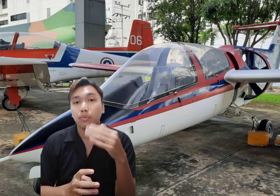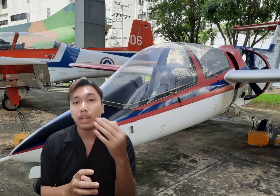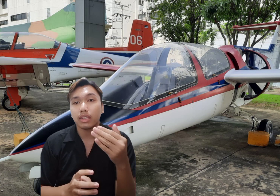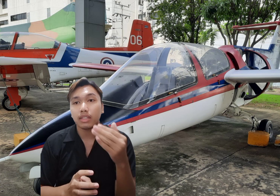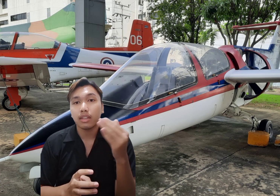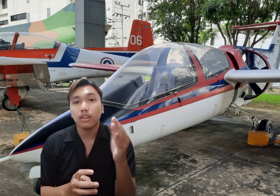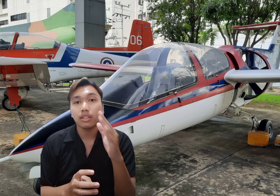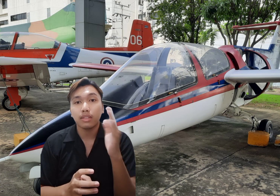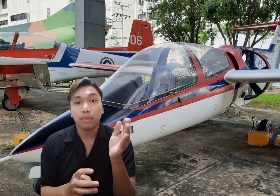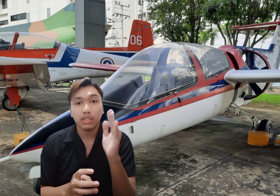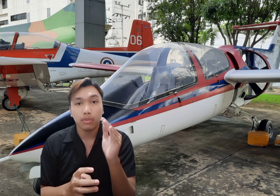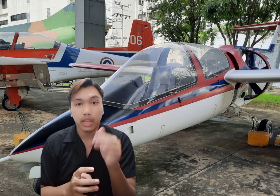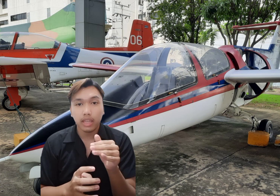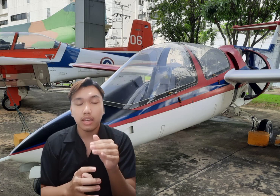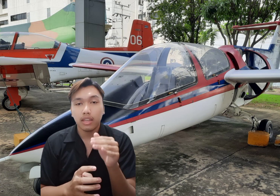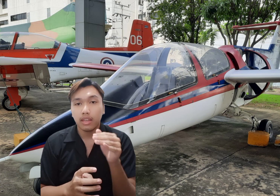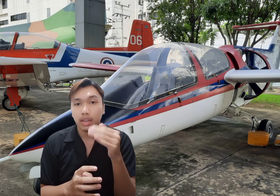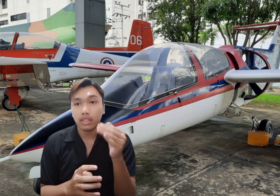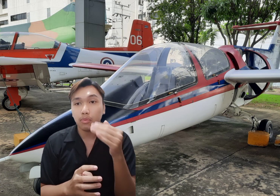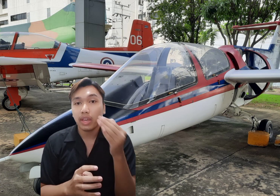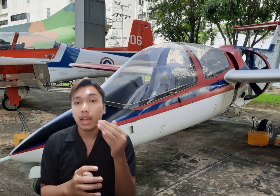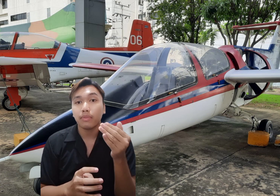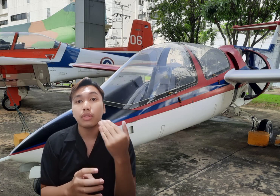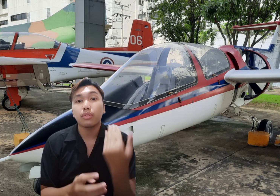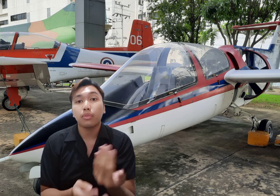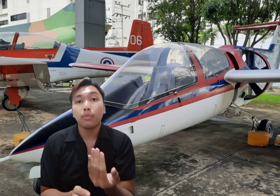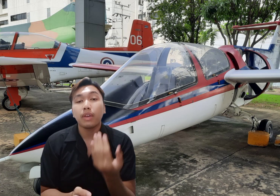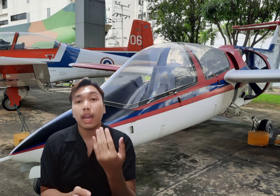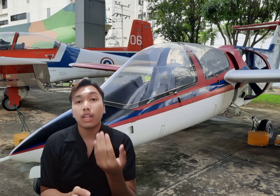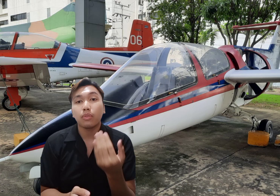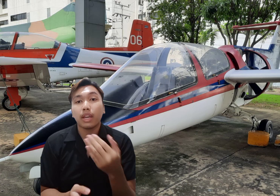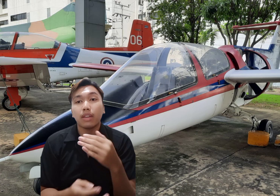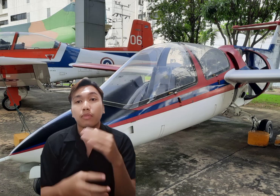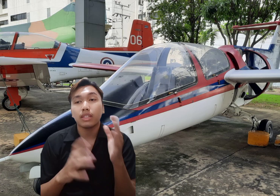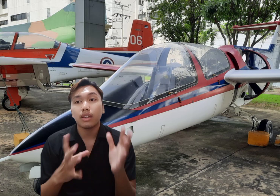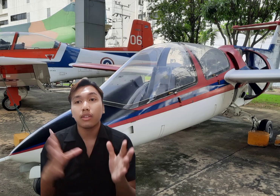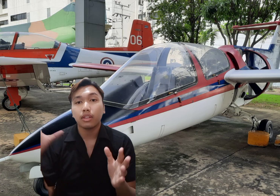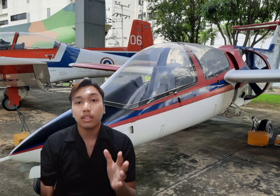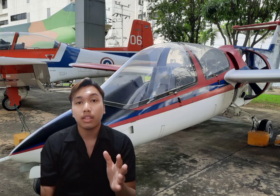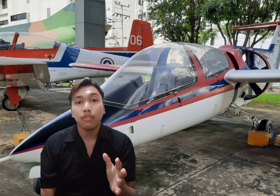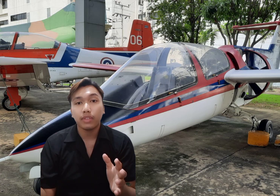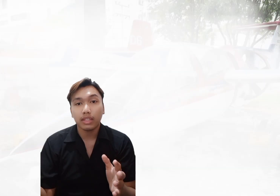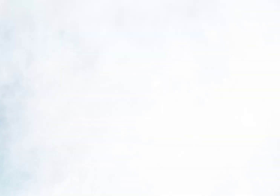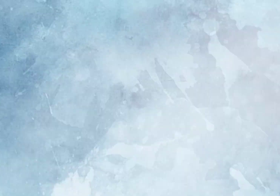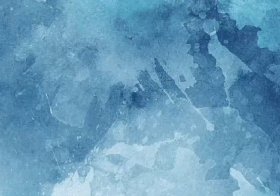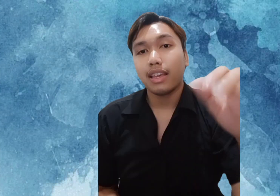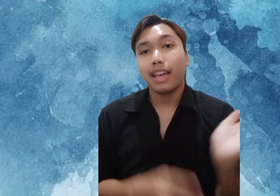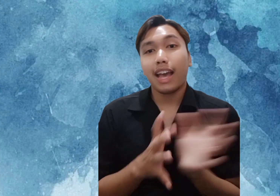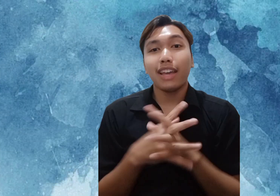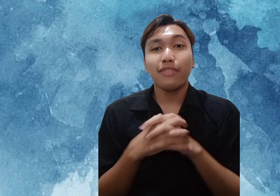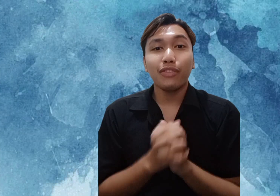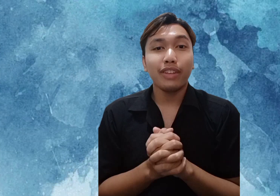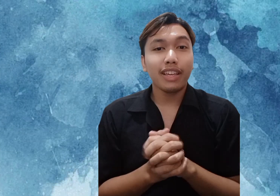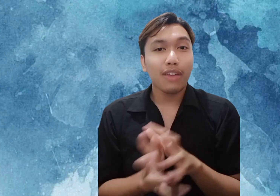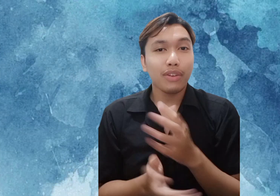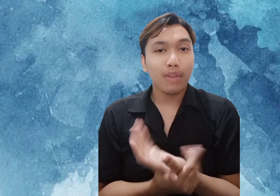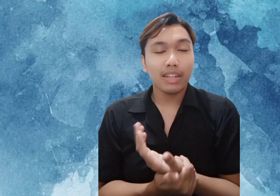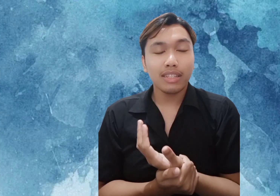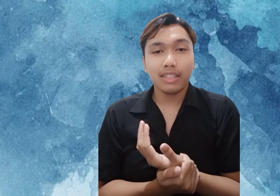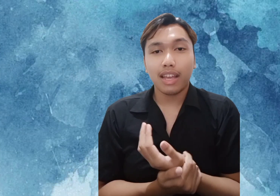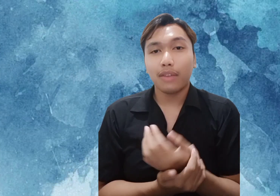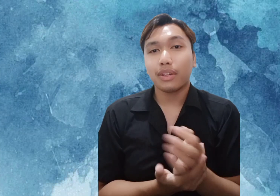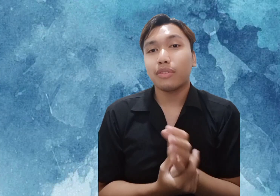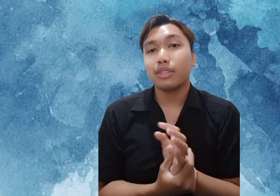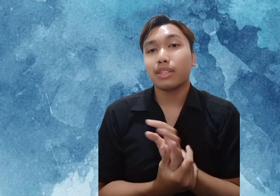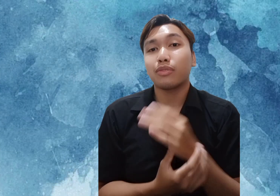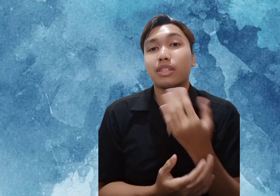the when is the special day that the week up to the group and you can with the officer. How you feeling everyone?